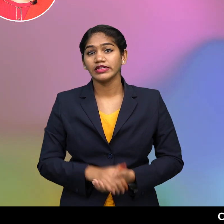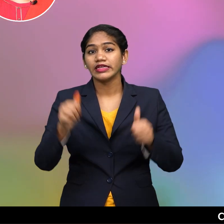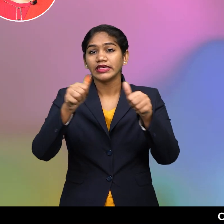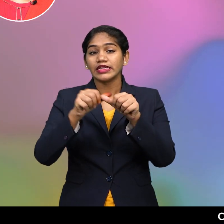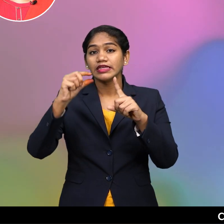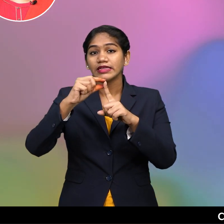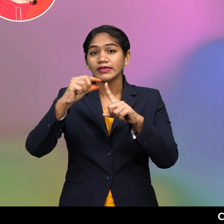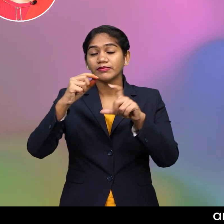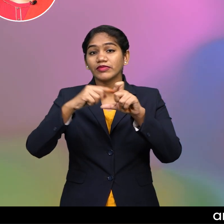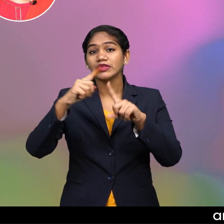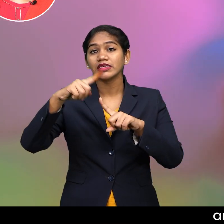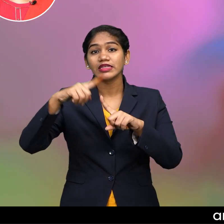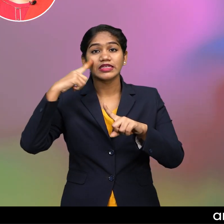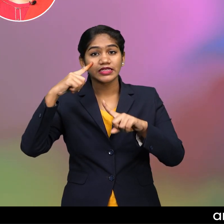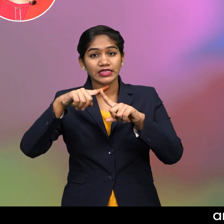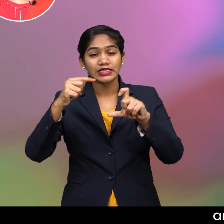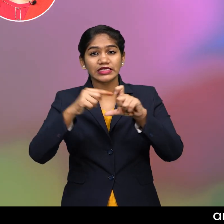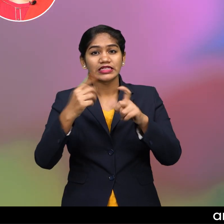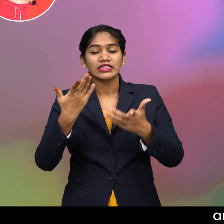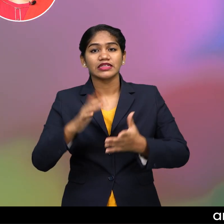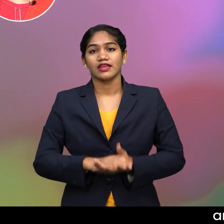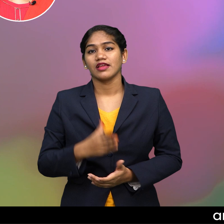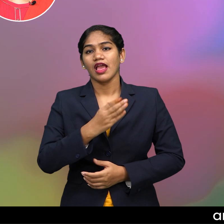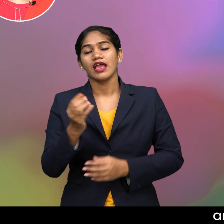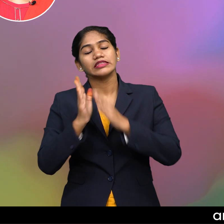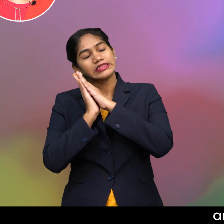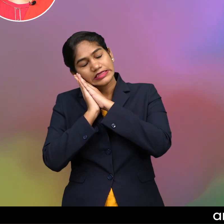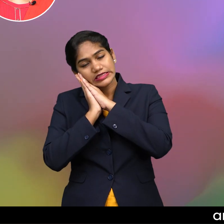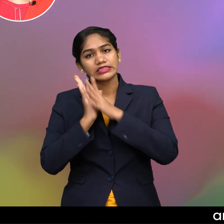appetite and sleep.